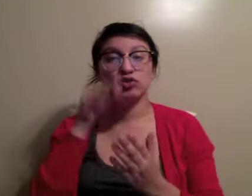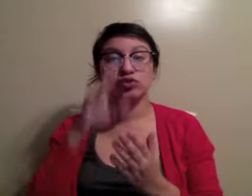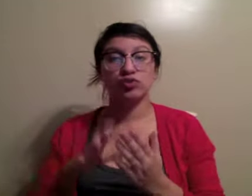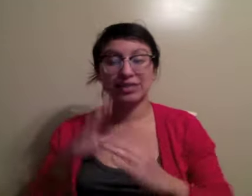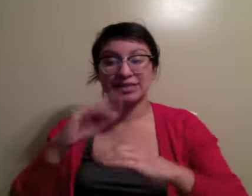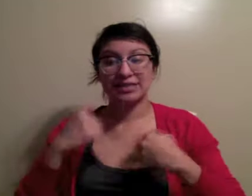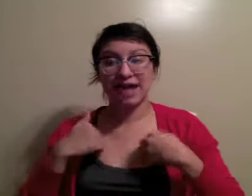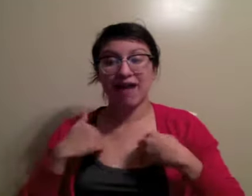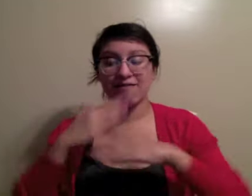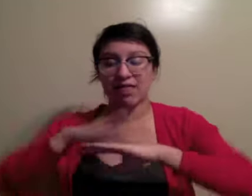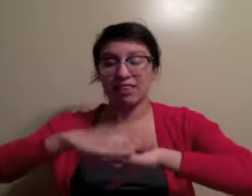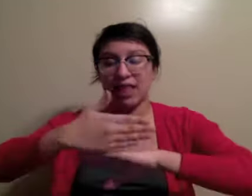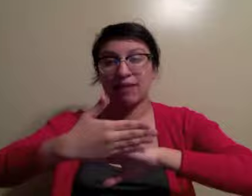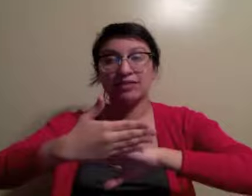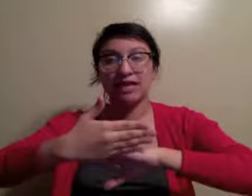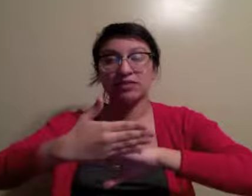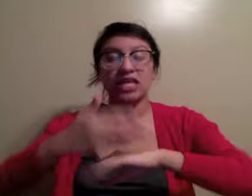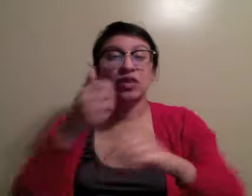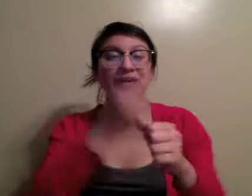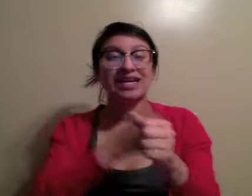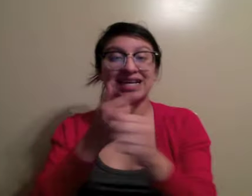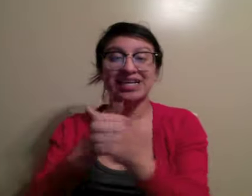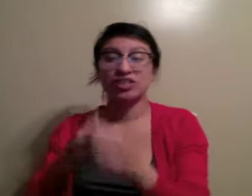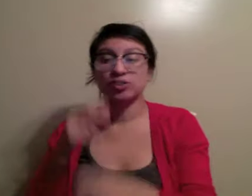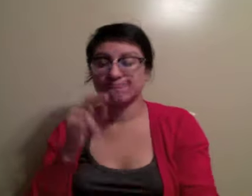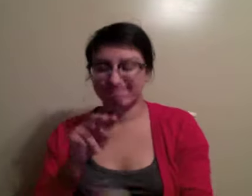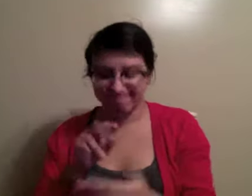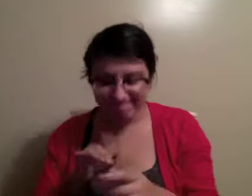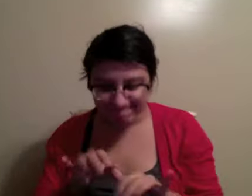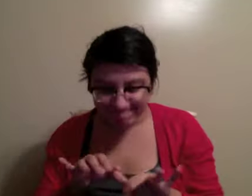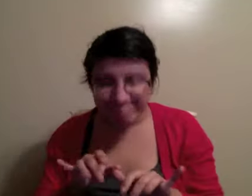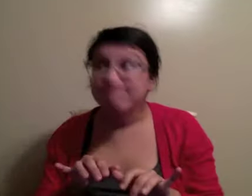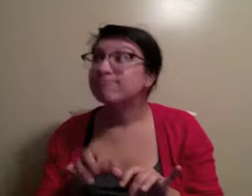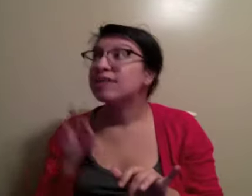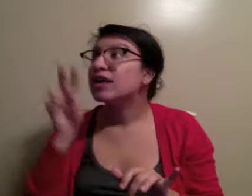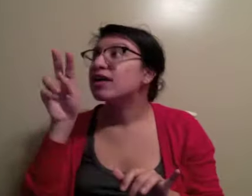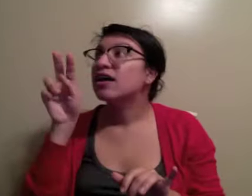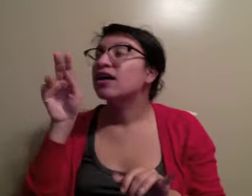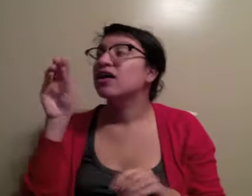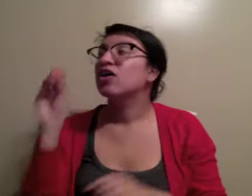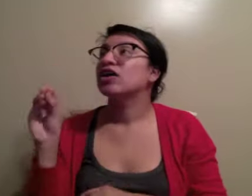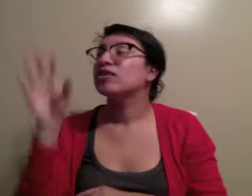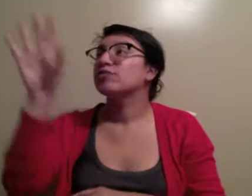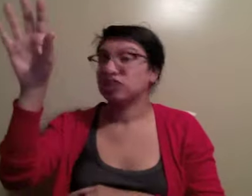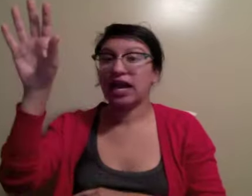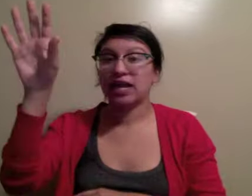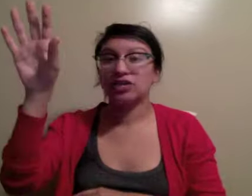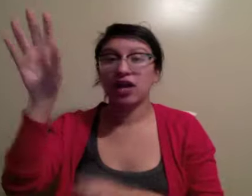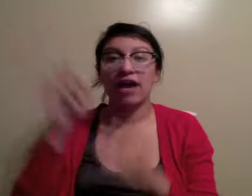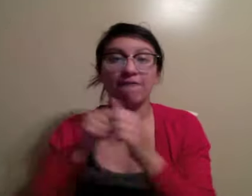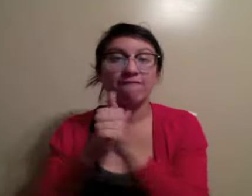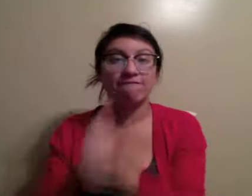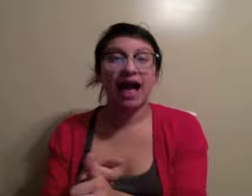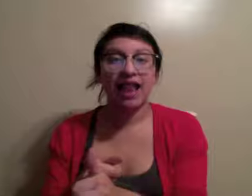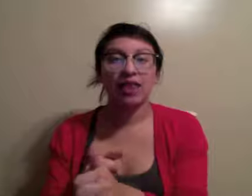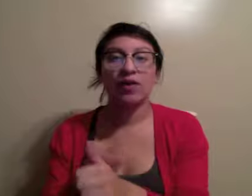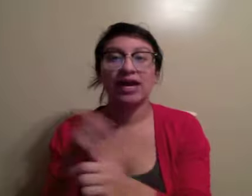of support. The white liberals who had supported his campaign in the South began to abandon him. When he was marching for